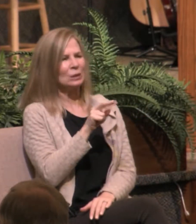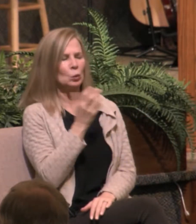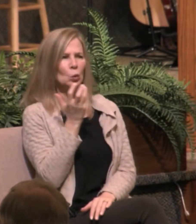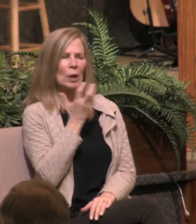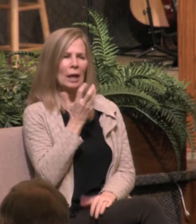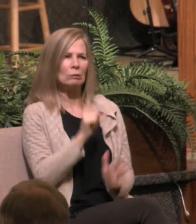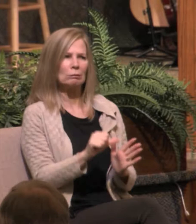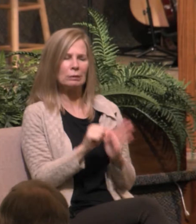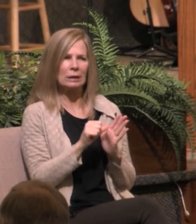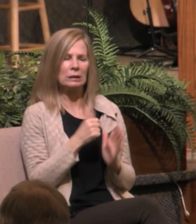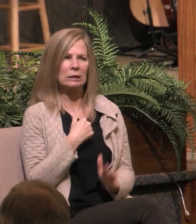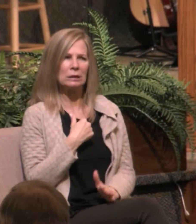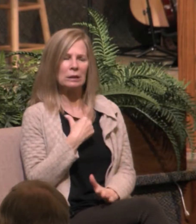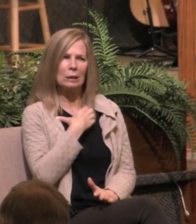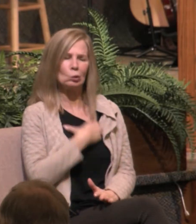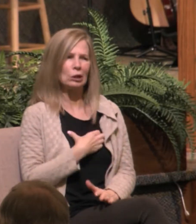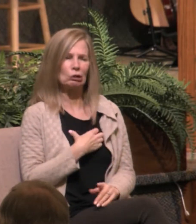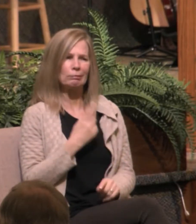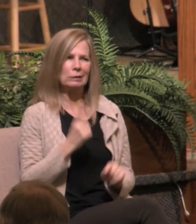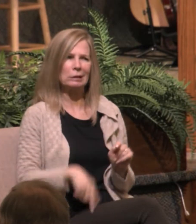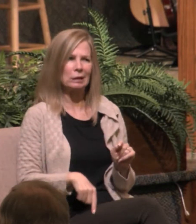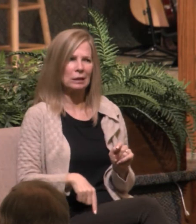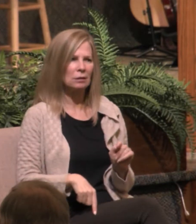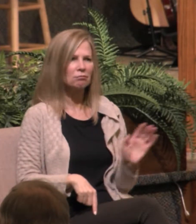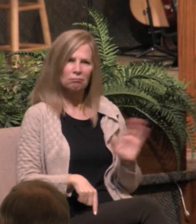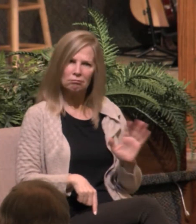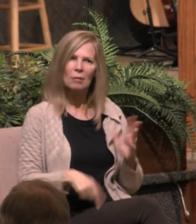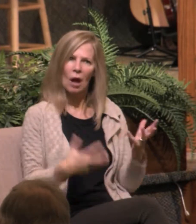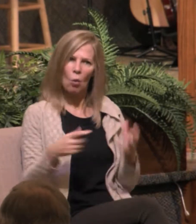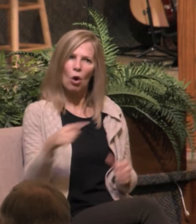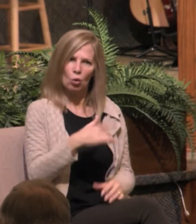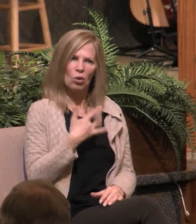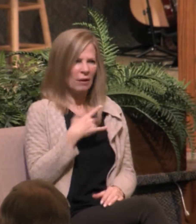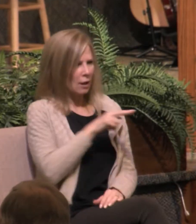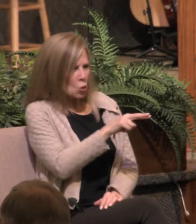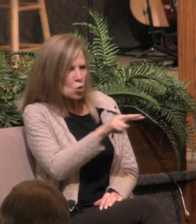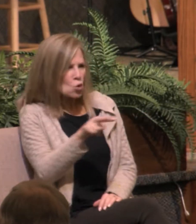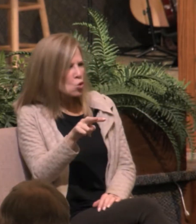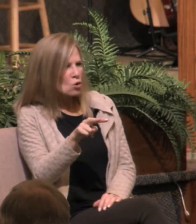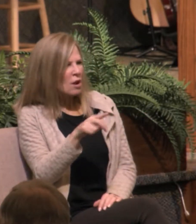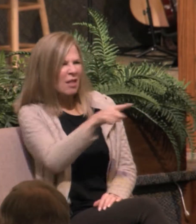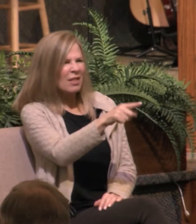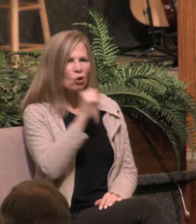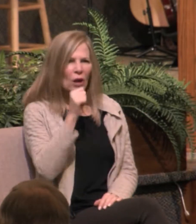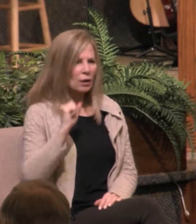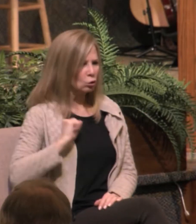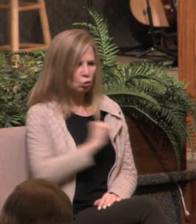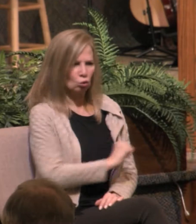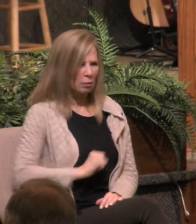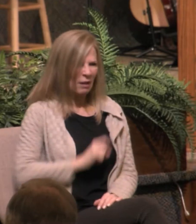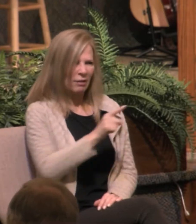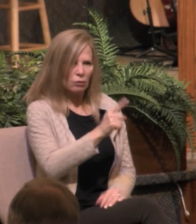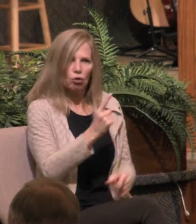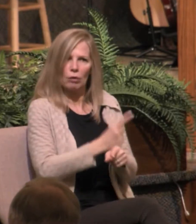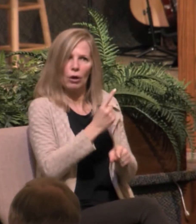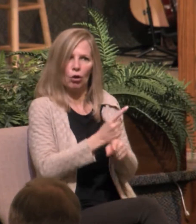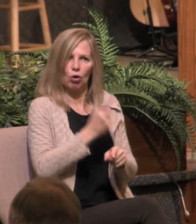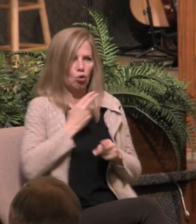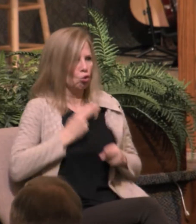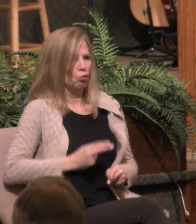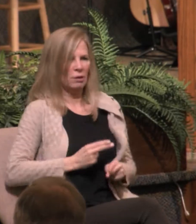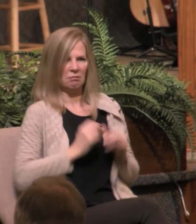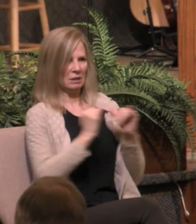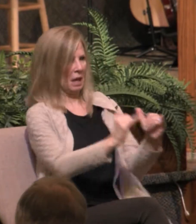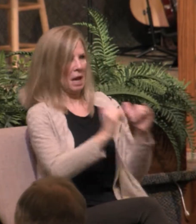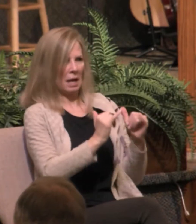look and say, yes, I want to be that way, and it is possible for us. These aren't superheroes. These are flesh and blood humans with the same